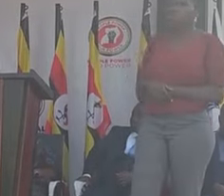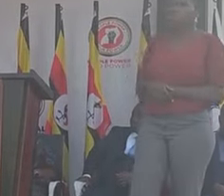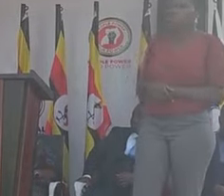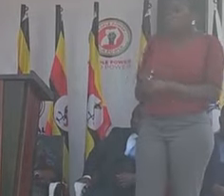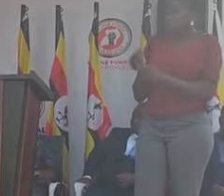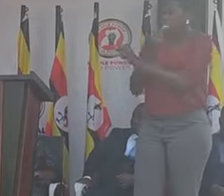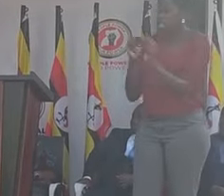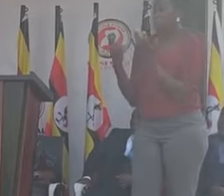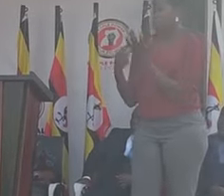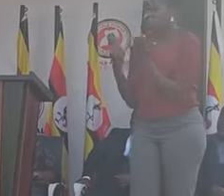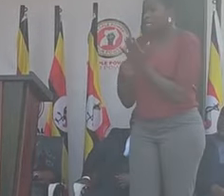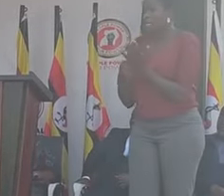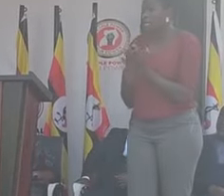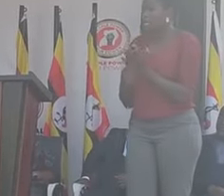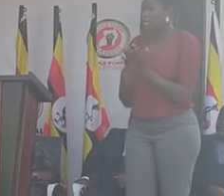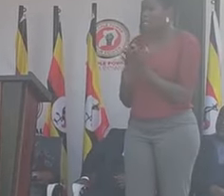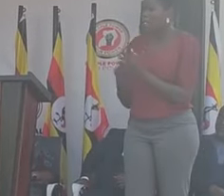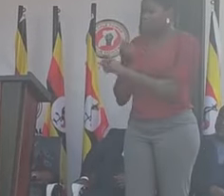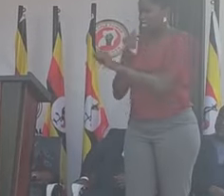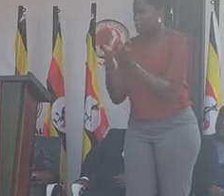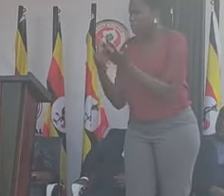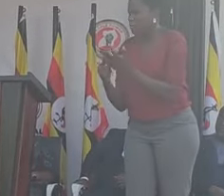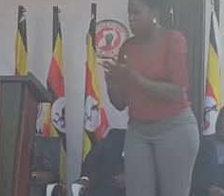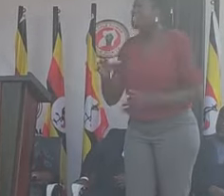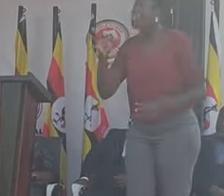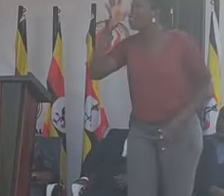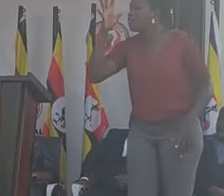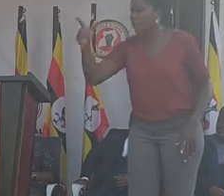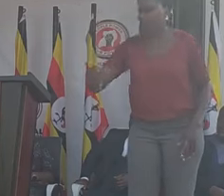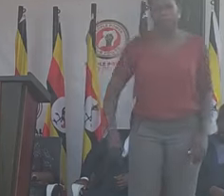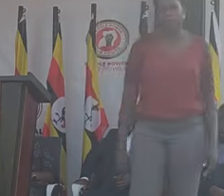Okuvonya Uganda edo. Okujinunula. Chiba cherimba.